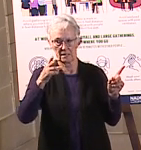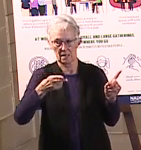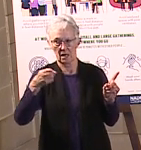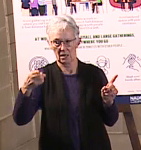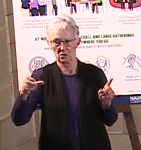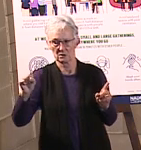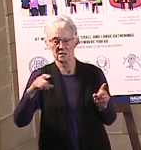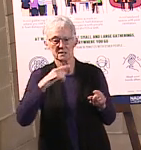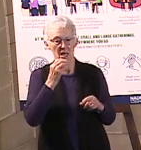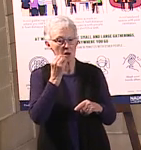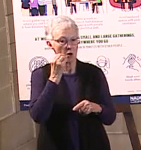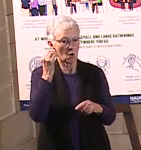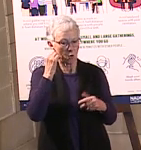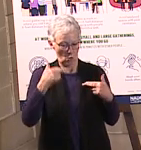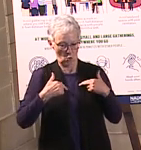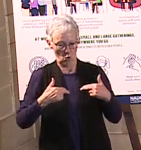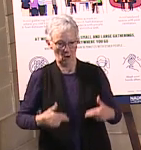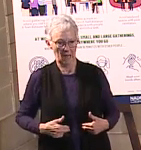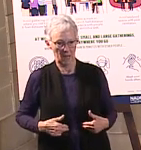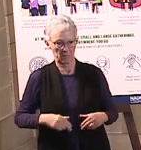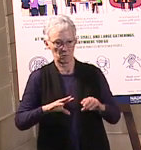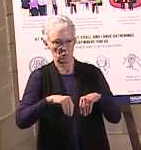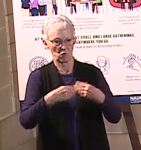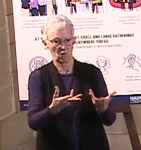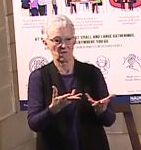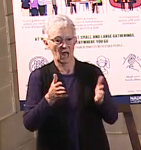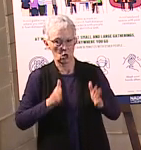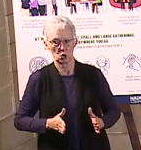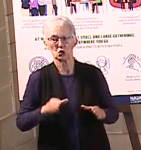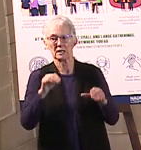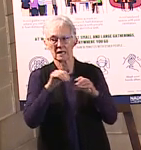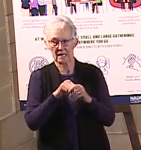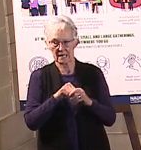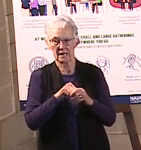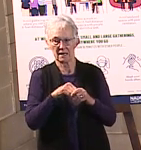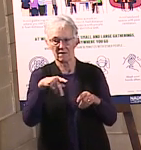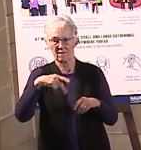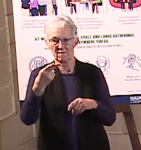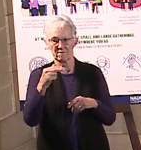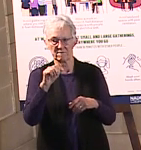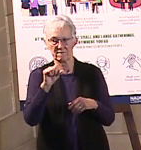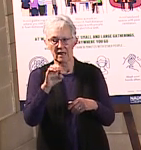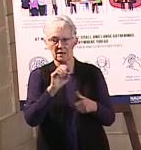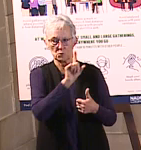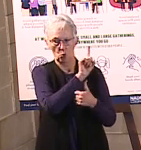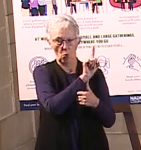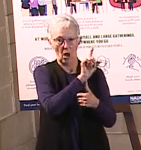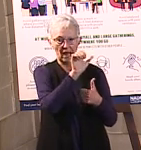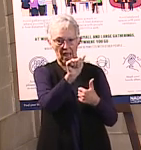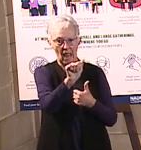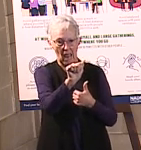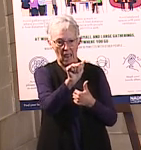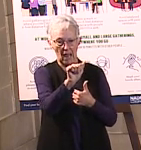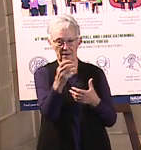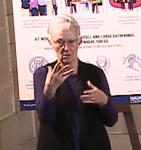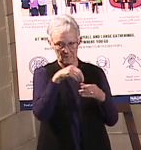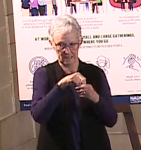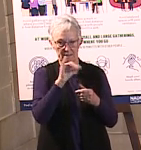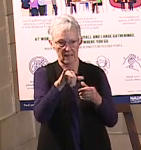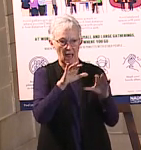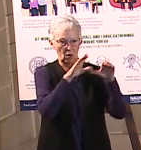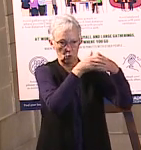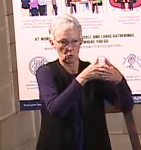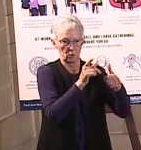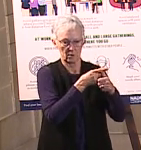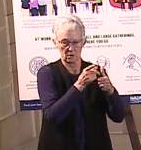health providers are actually in phase 1A, and they will be part of that 90,000 we were talking about before. Thank you, Taylor. Appreciate that. Thank you,